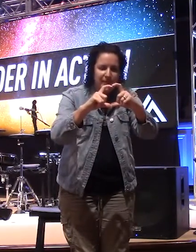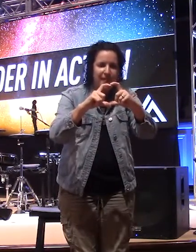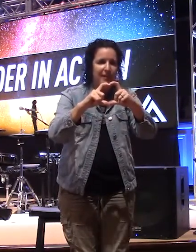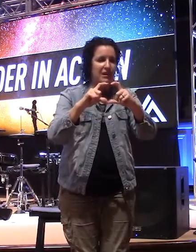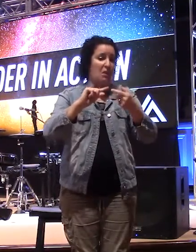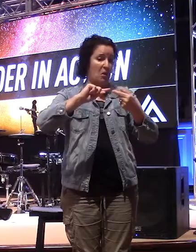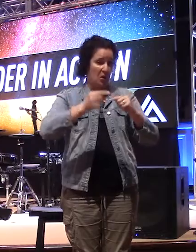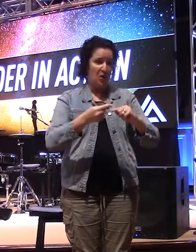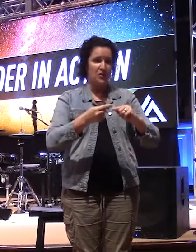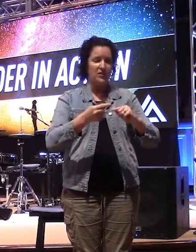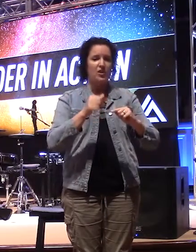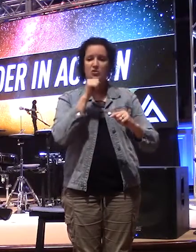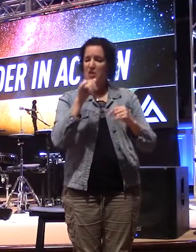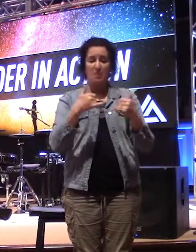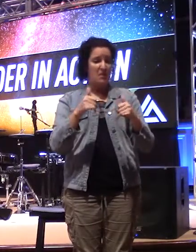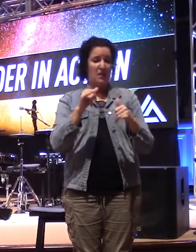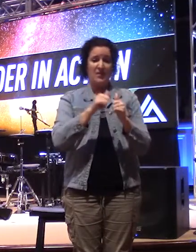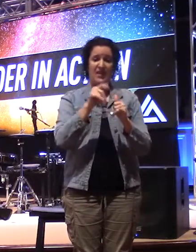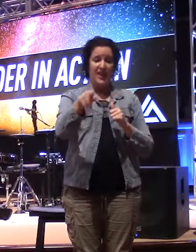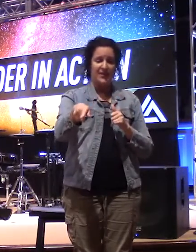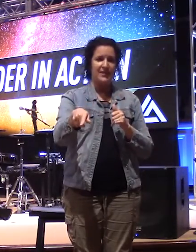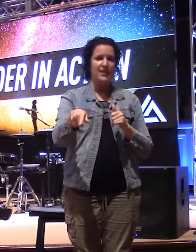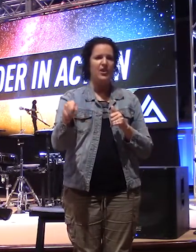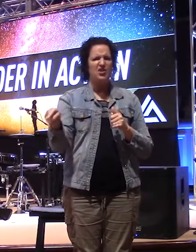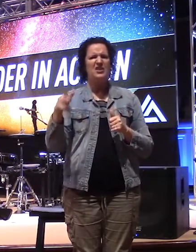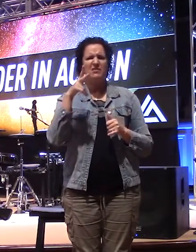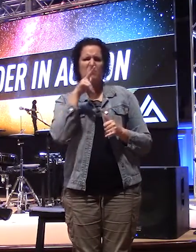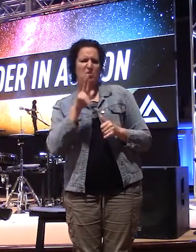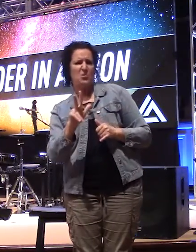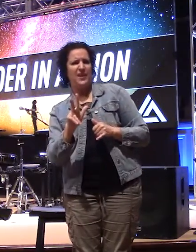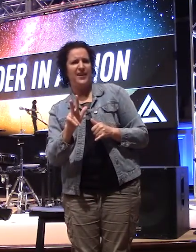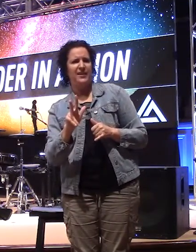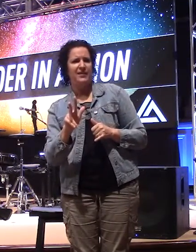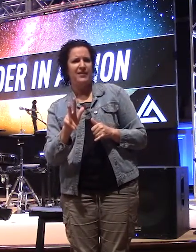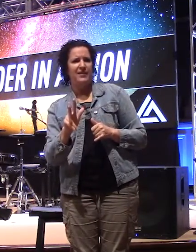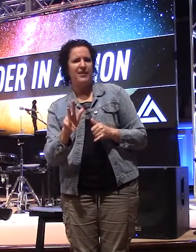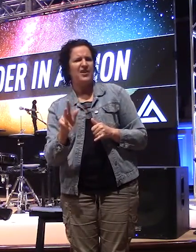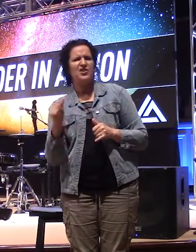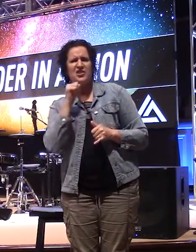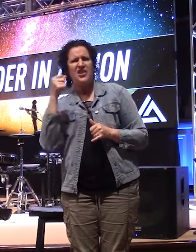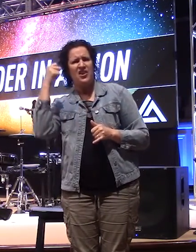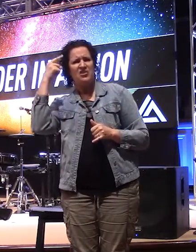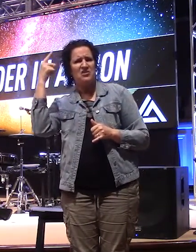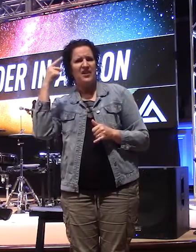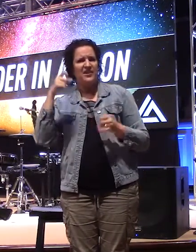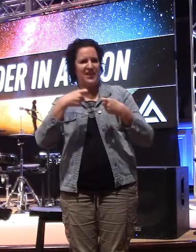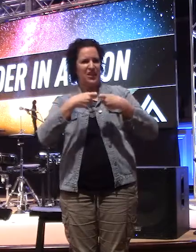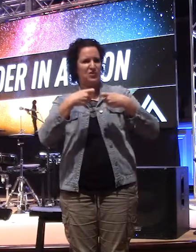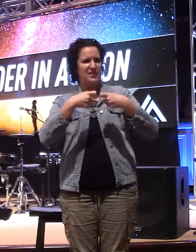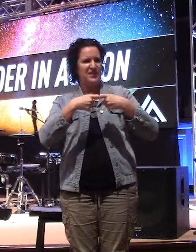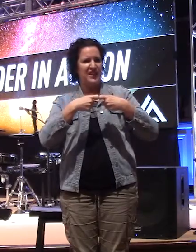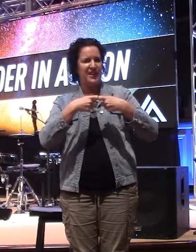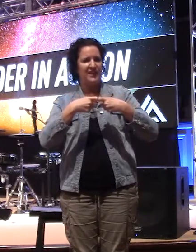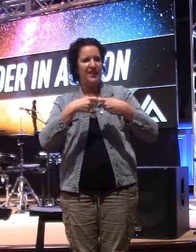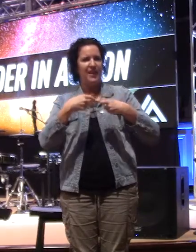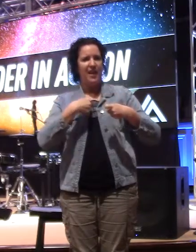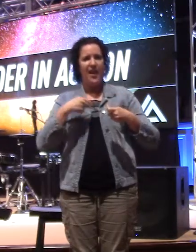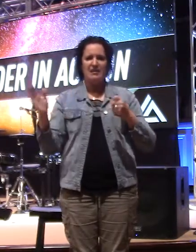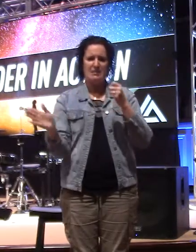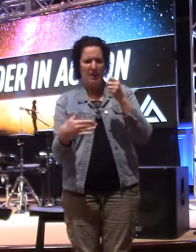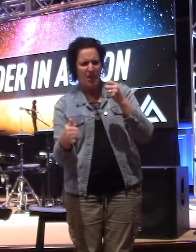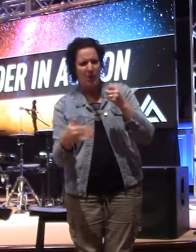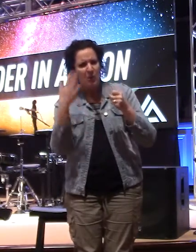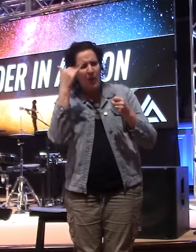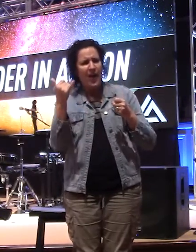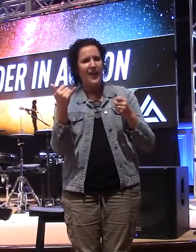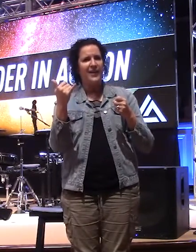So don't play around the socket. She's three. She can understand electricity. I see her doing it again. What do I do? I spank her.